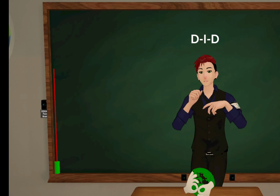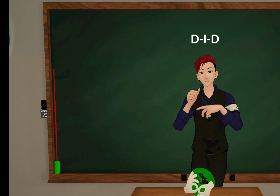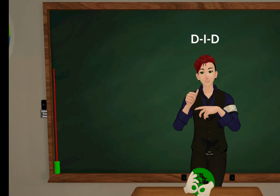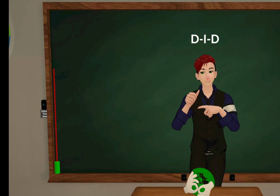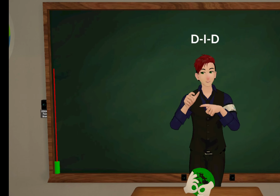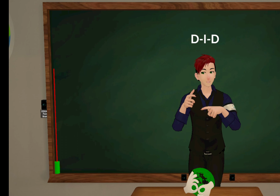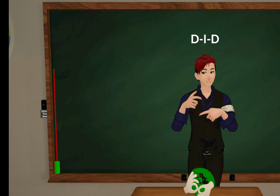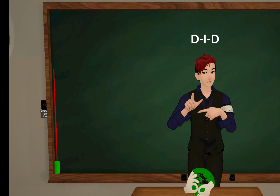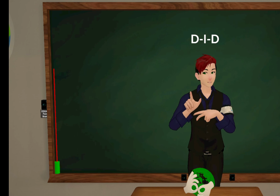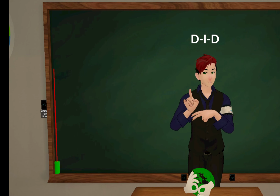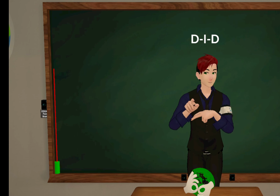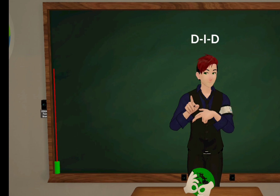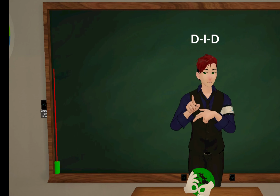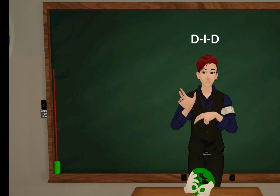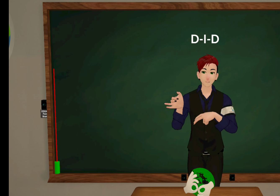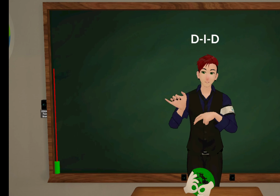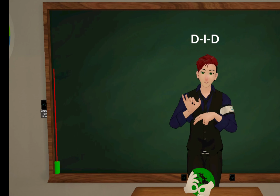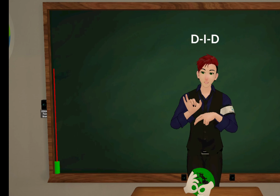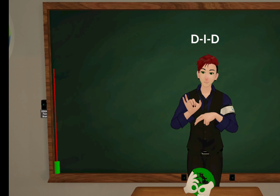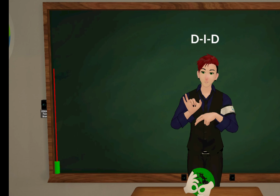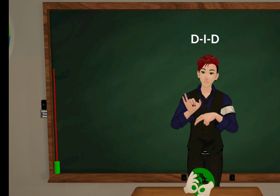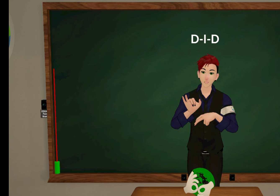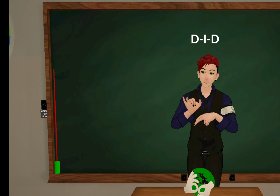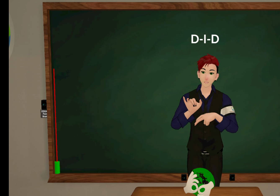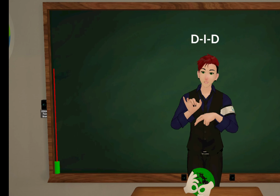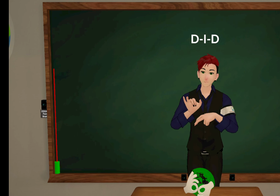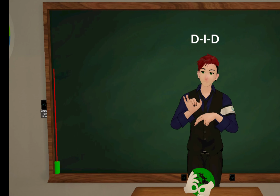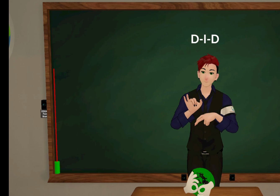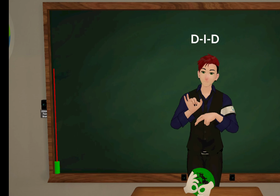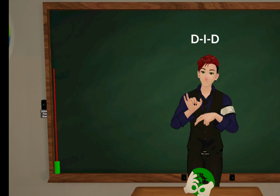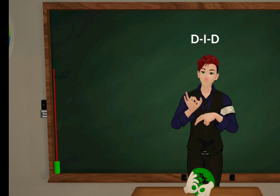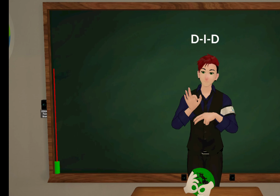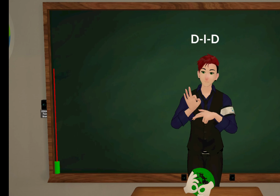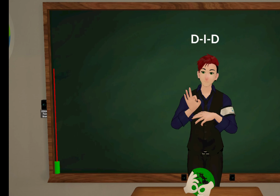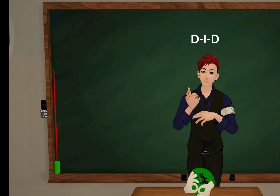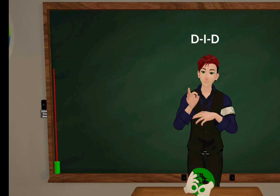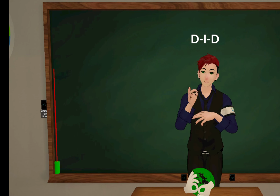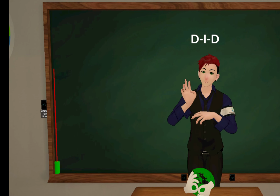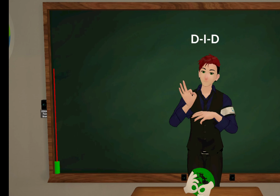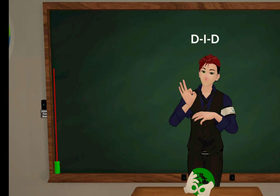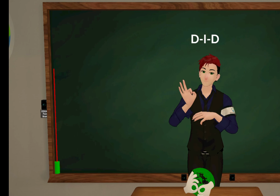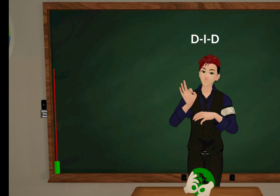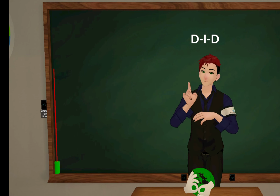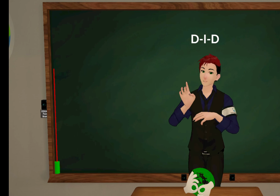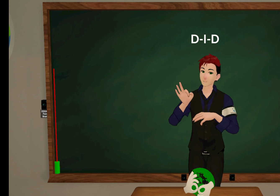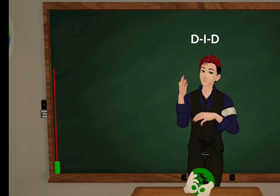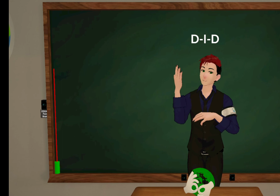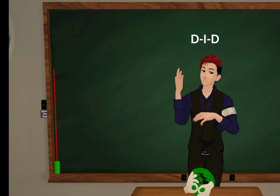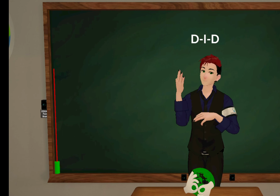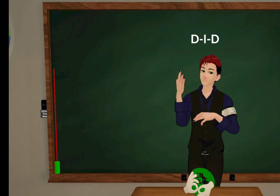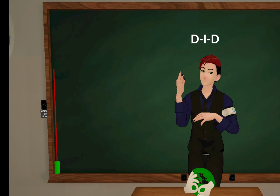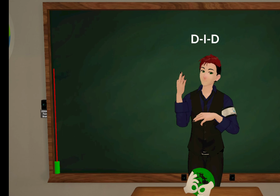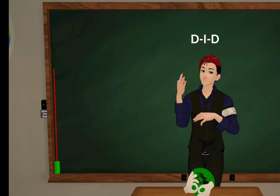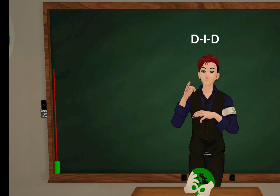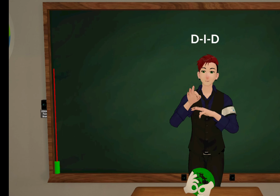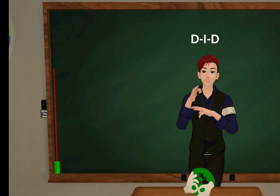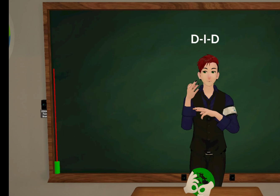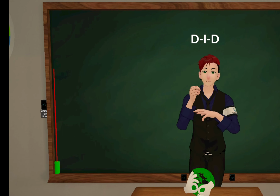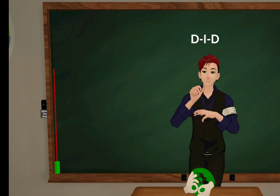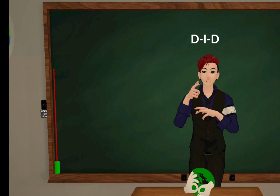You're not actually going to sign the word did. It's kind of like, I think, wasn't it French? Yeah, because French